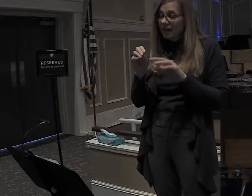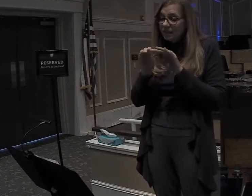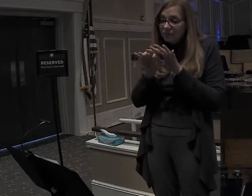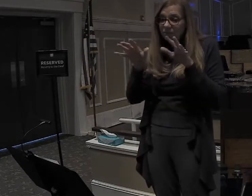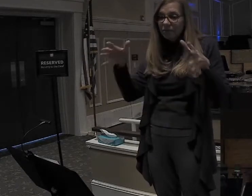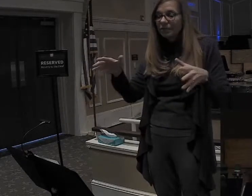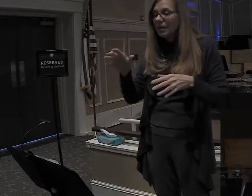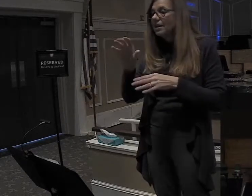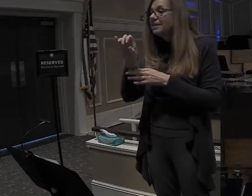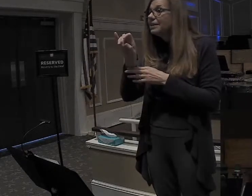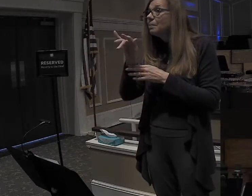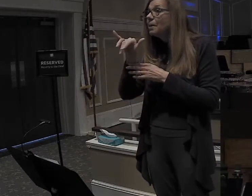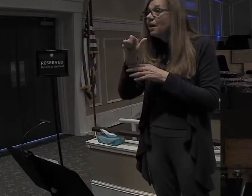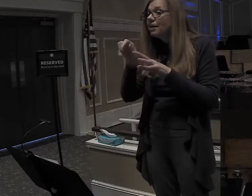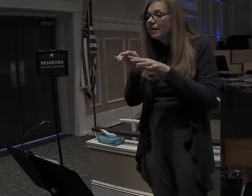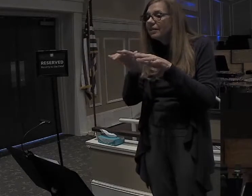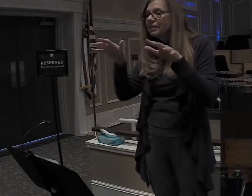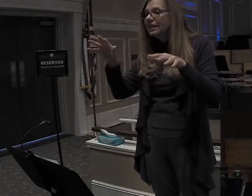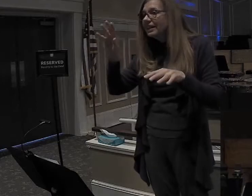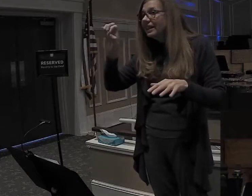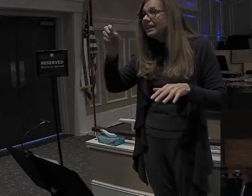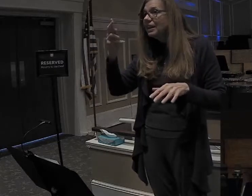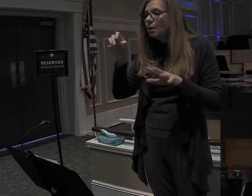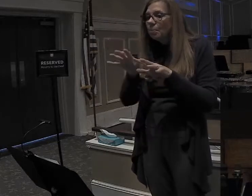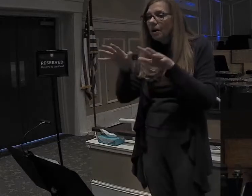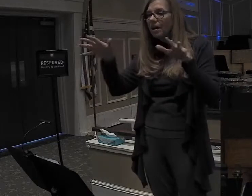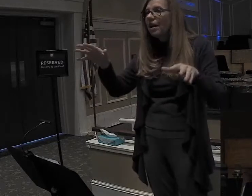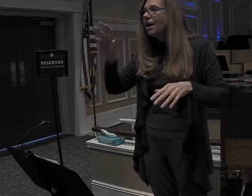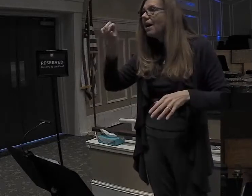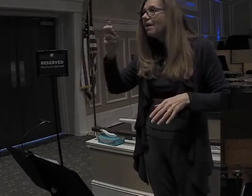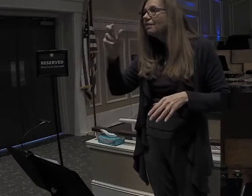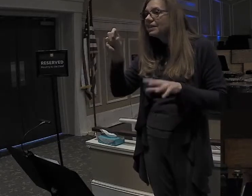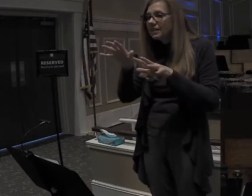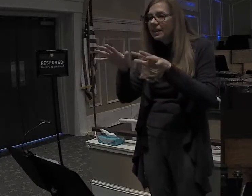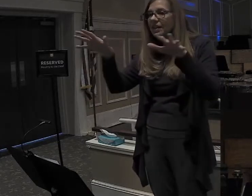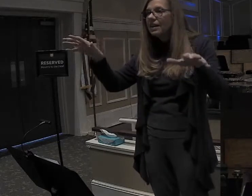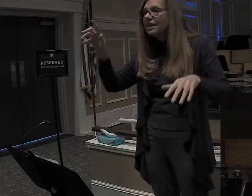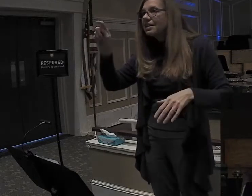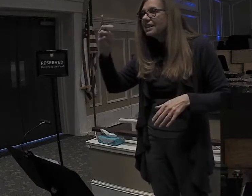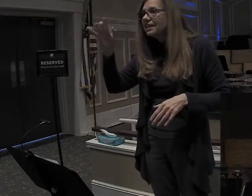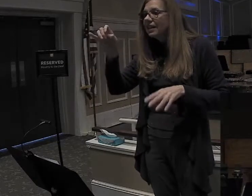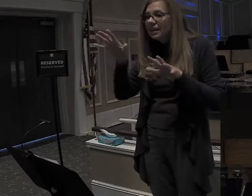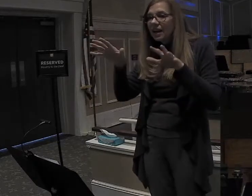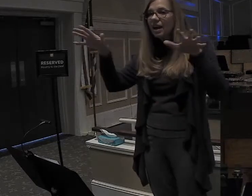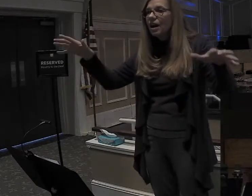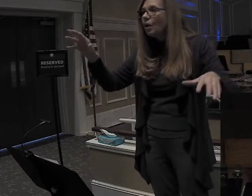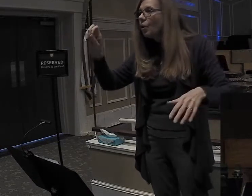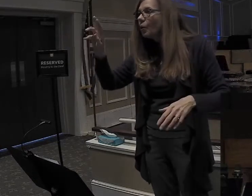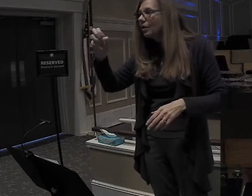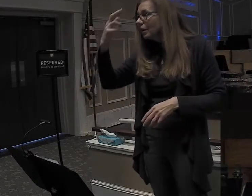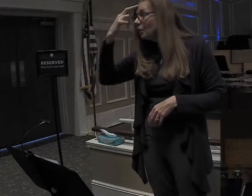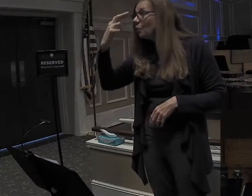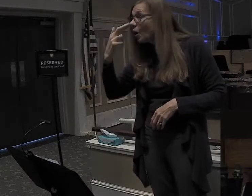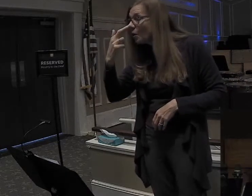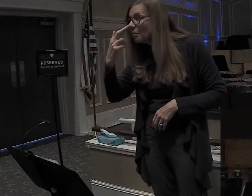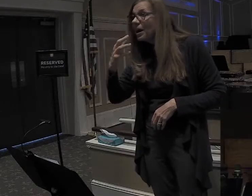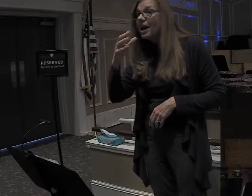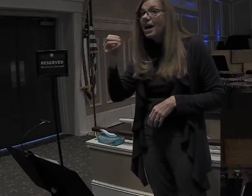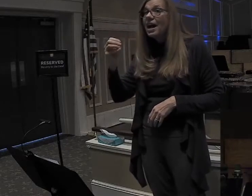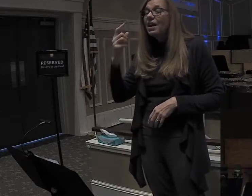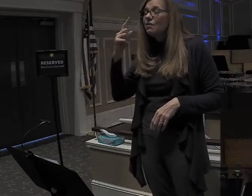to Samaria and Ethiopia and Ephesus and Thessalonica and Corinth and Rome. And for